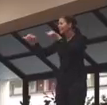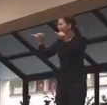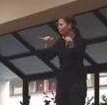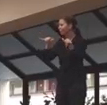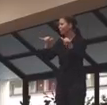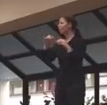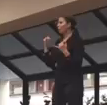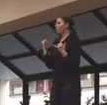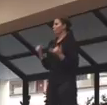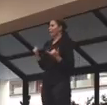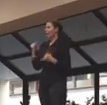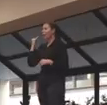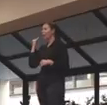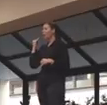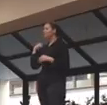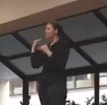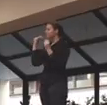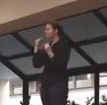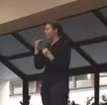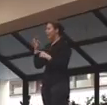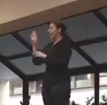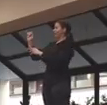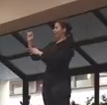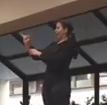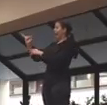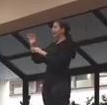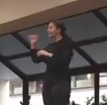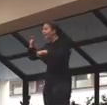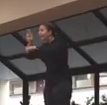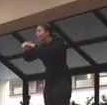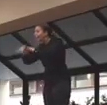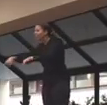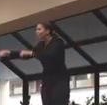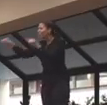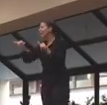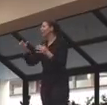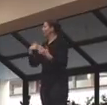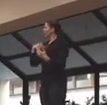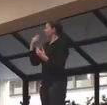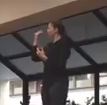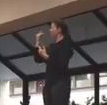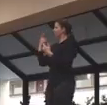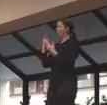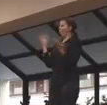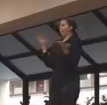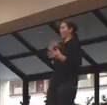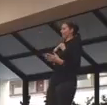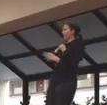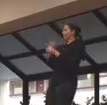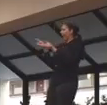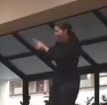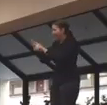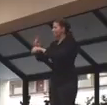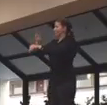that top tier test. We can still have national standards, but we have to think about how we do that. And we have to ponder,